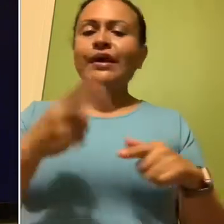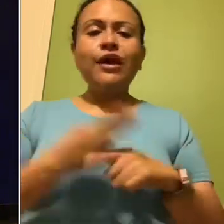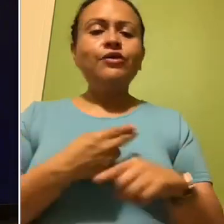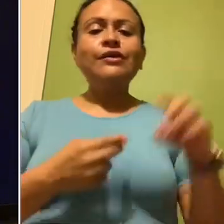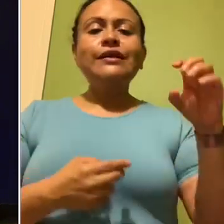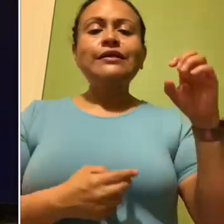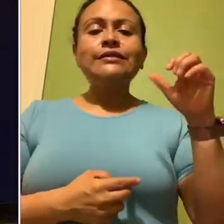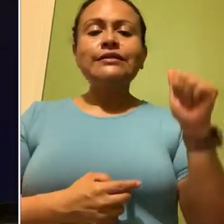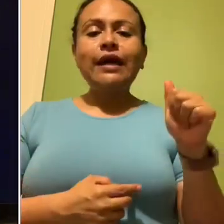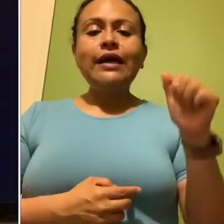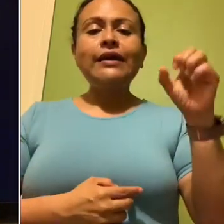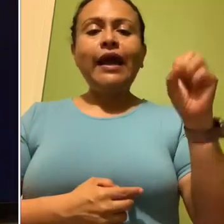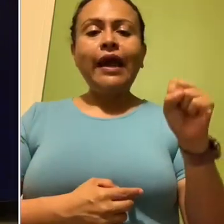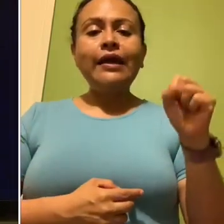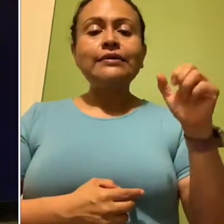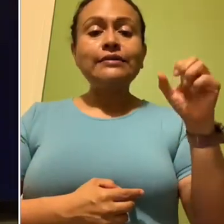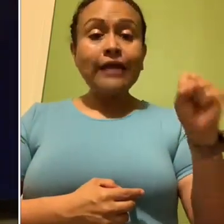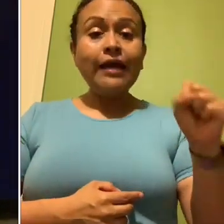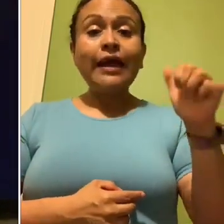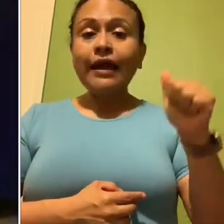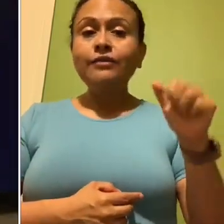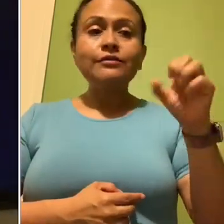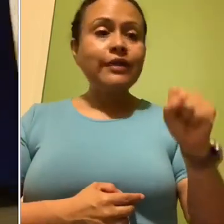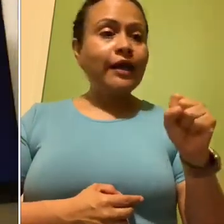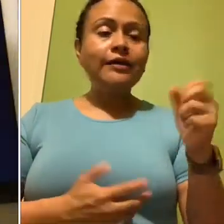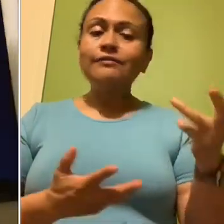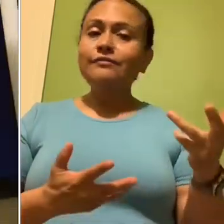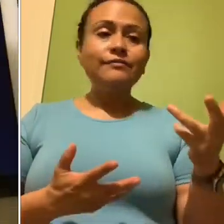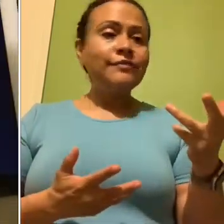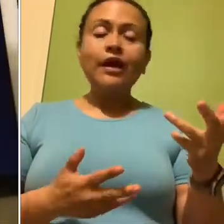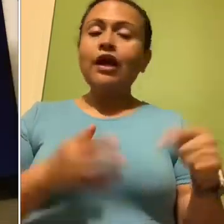we can't use side angle side, and frankly, there's nothing that we can